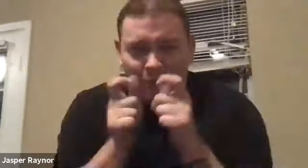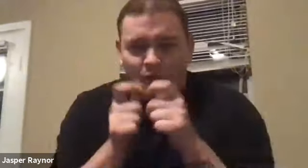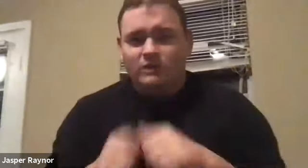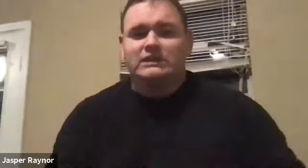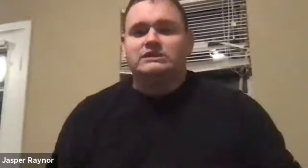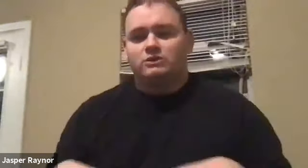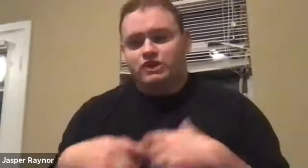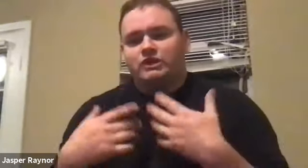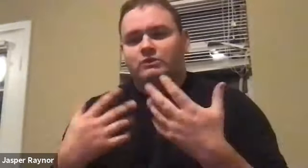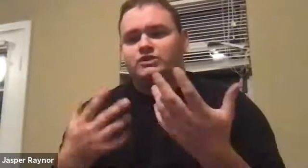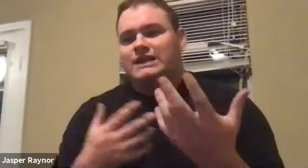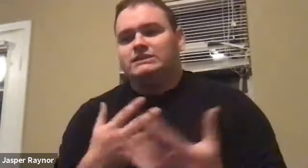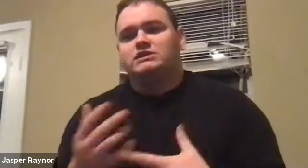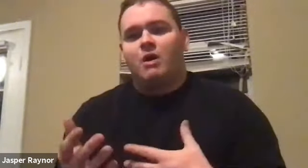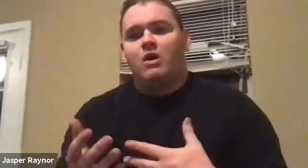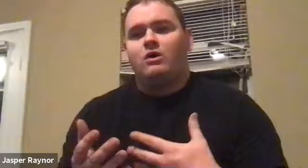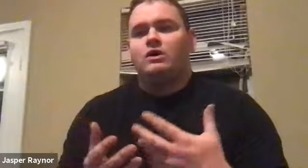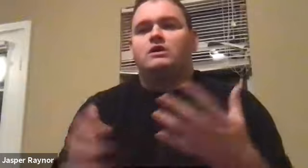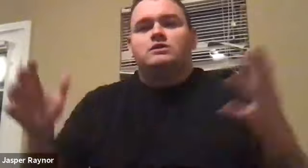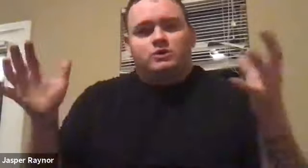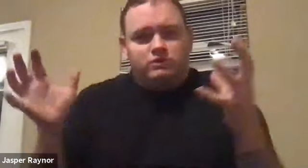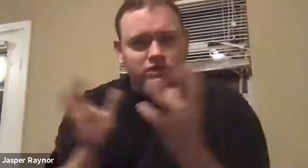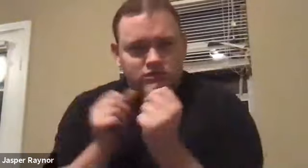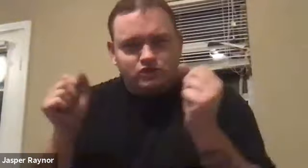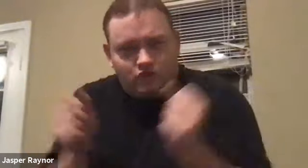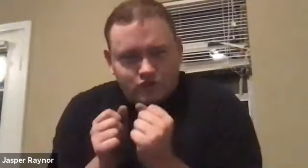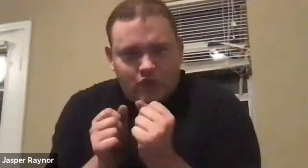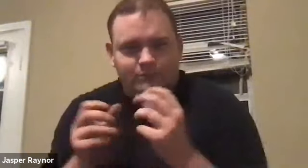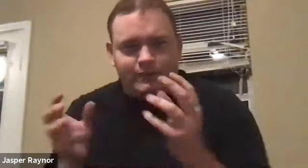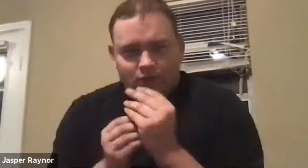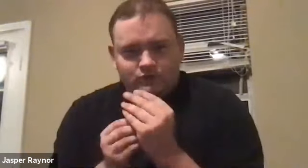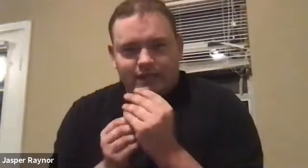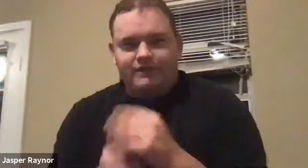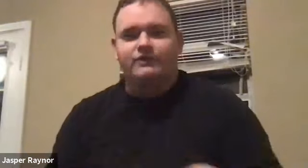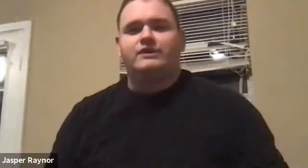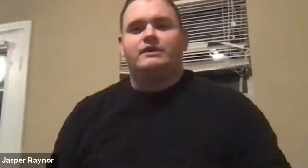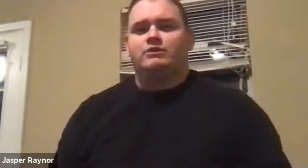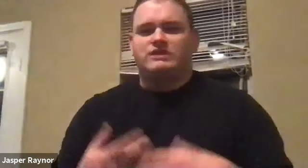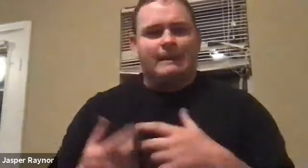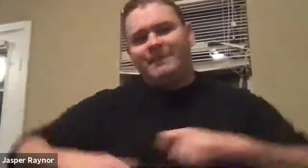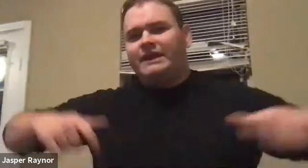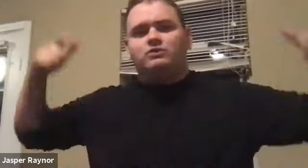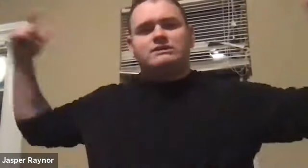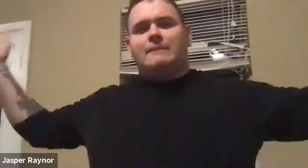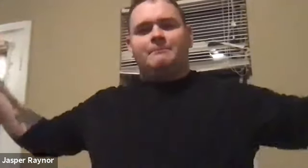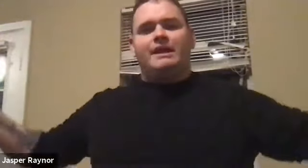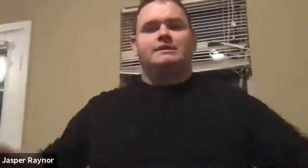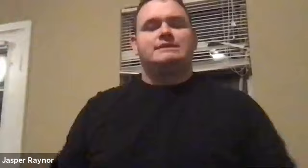Small. So generally when you're sounding small, you scrunch up and get close together. When you sound big, you want to sound big. Same